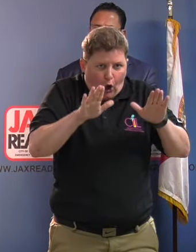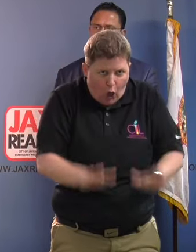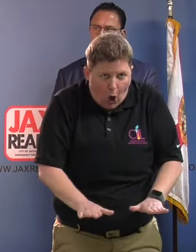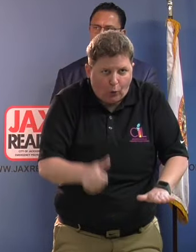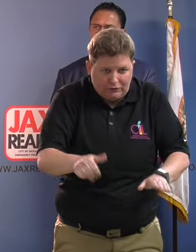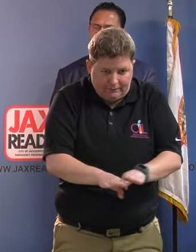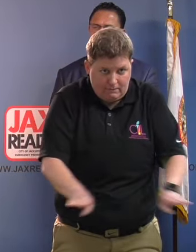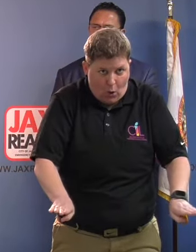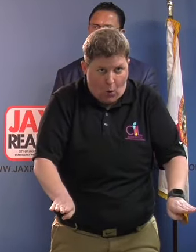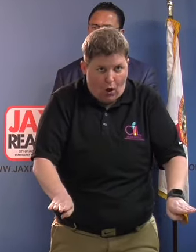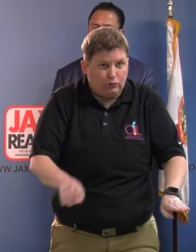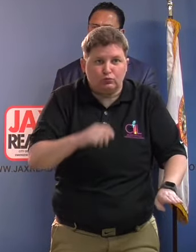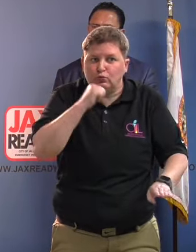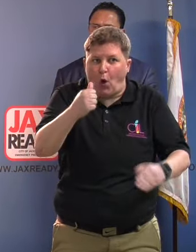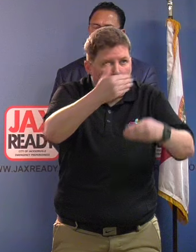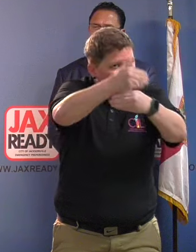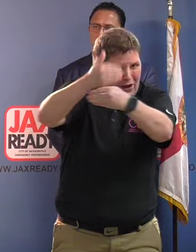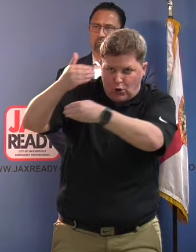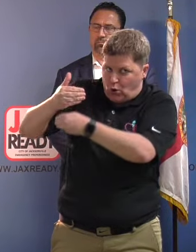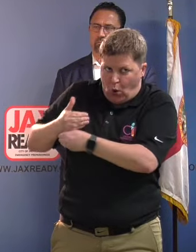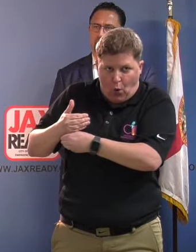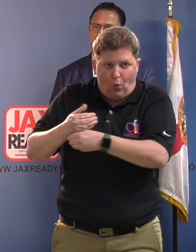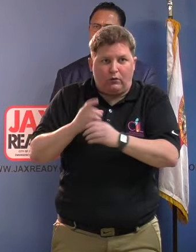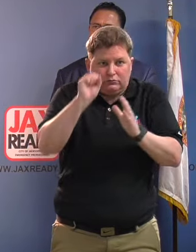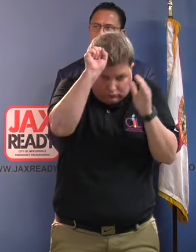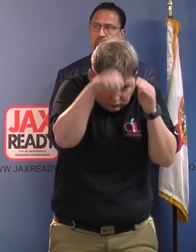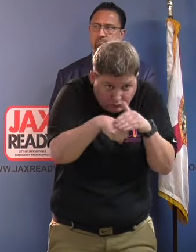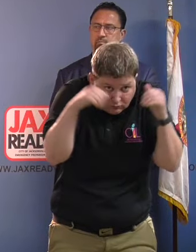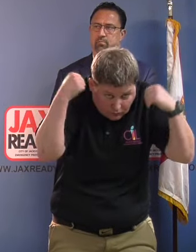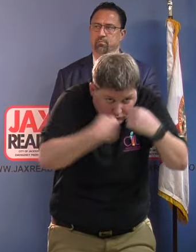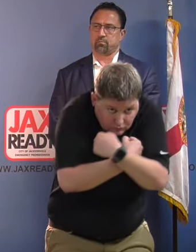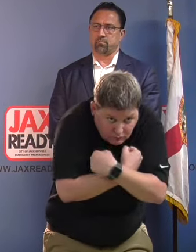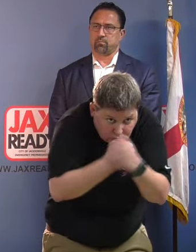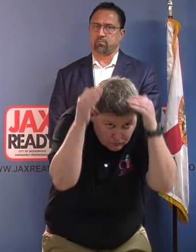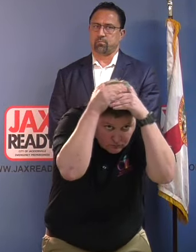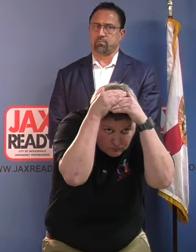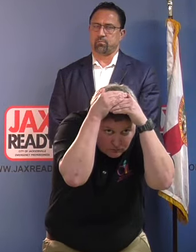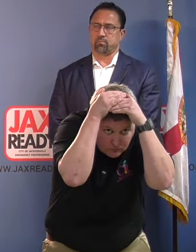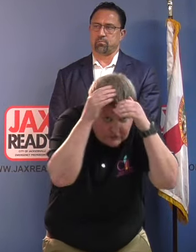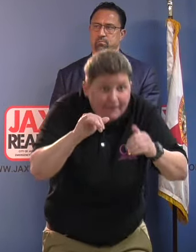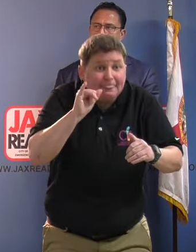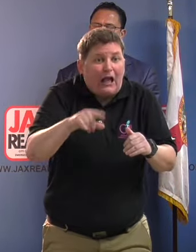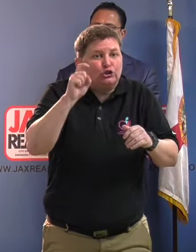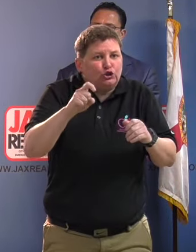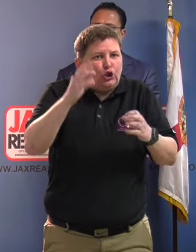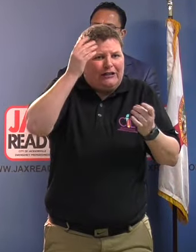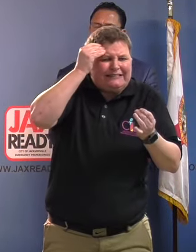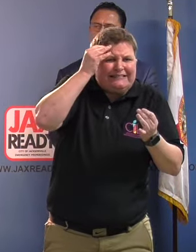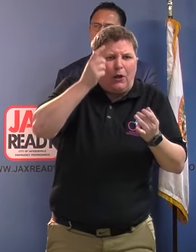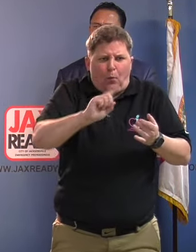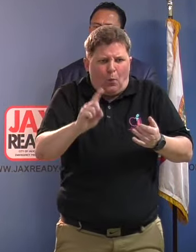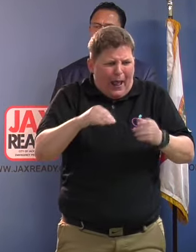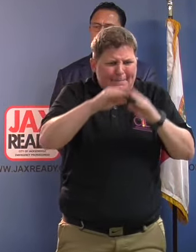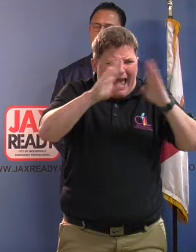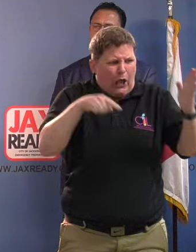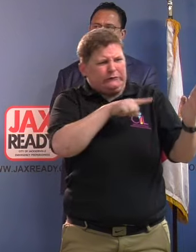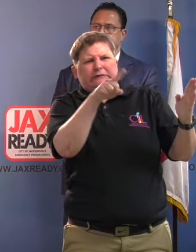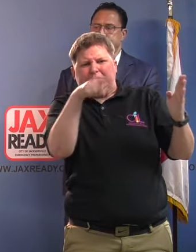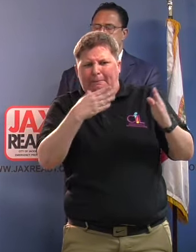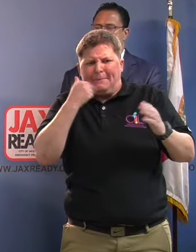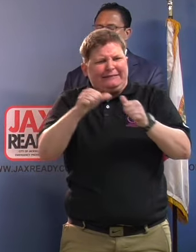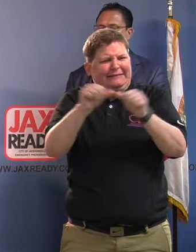your head. So tonight, as you're hunkering down, look at where's the secondary refuge that you could go should tornado warnings be issued for your area.